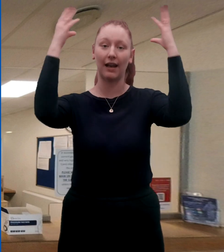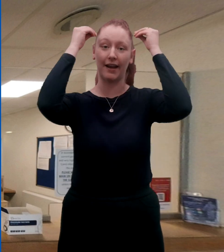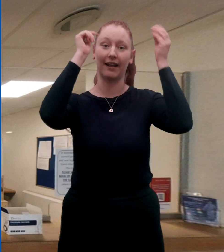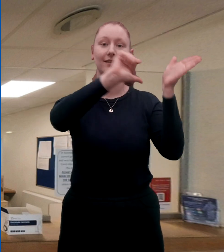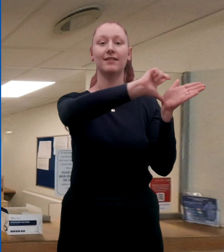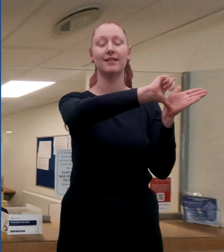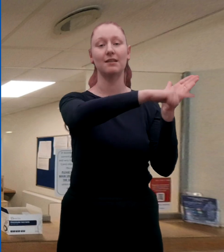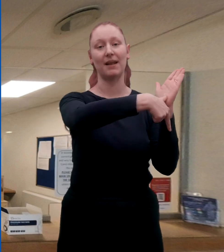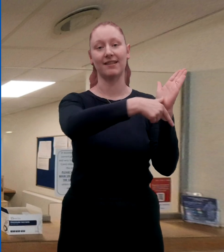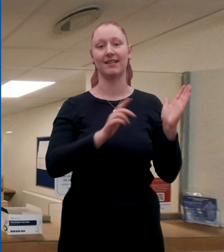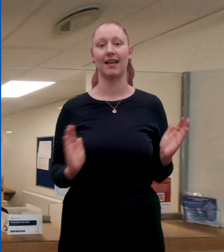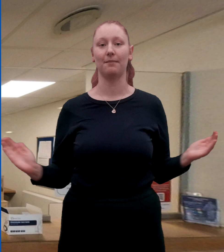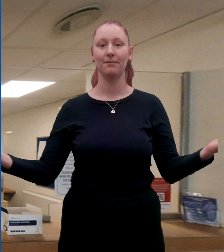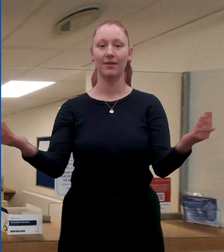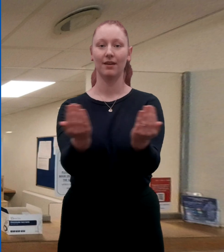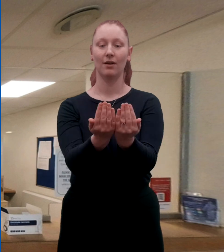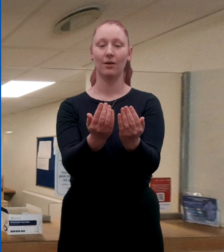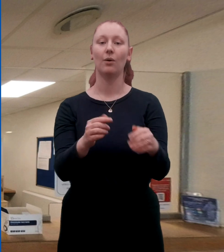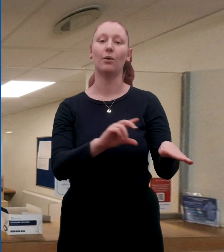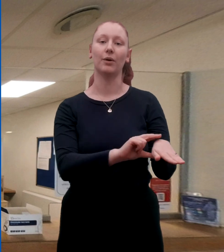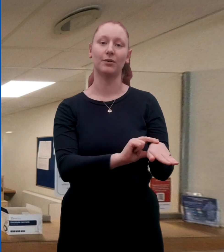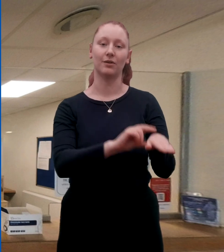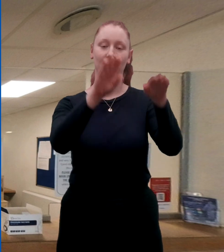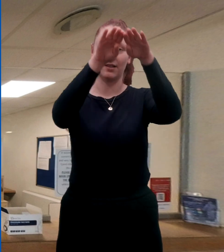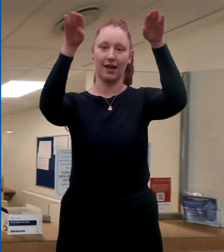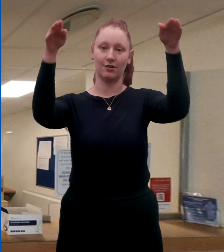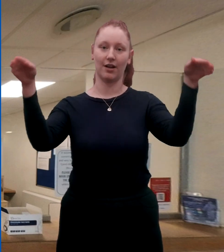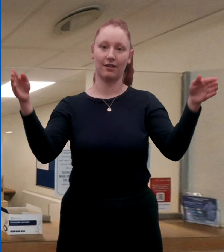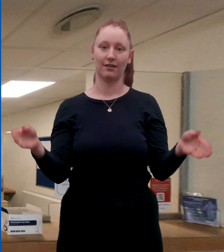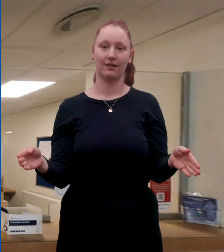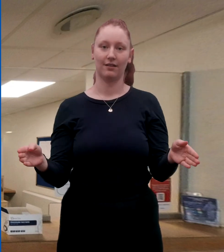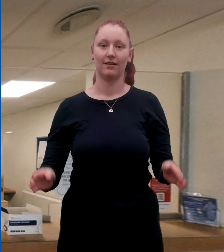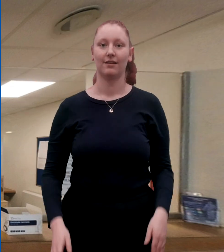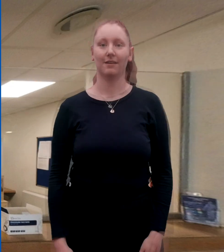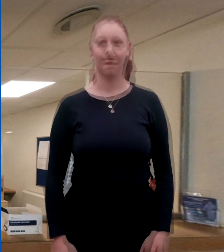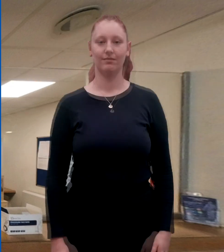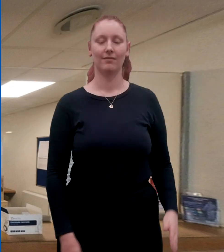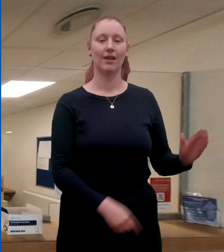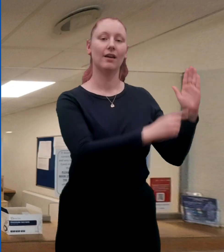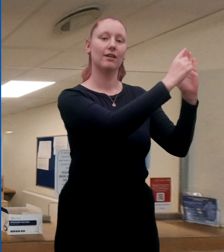local learning disability team or your doctor's surgery.